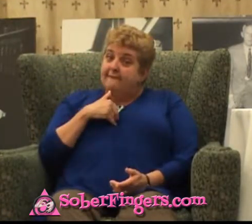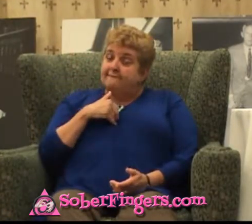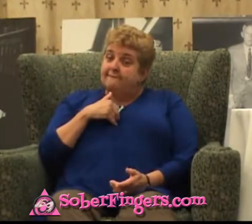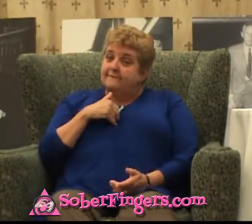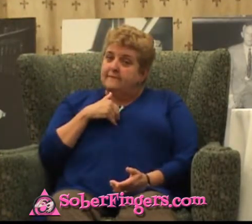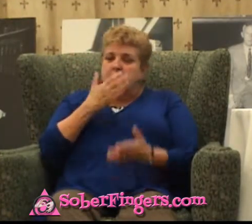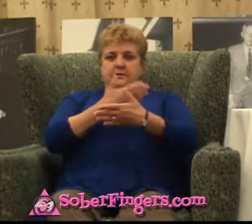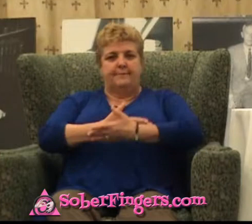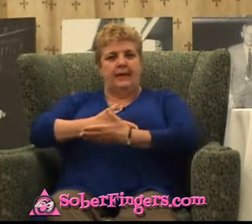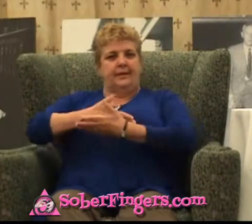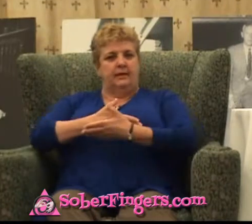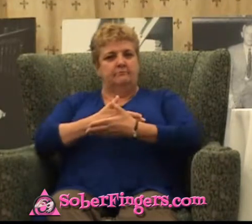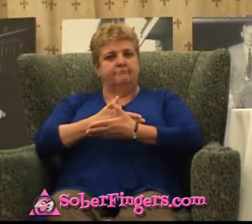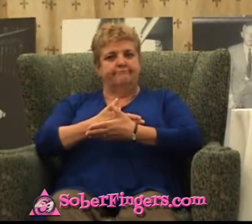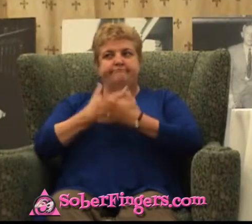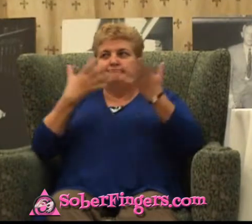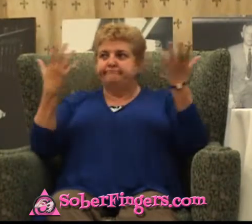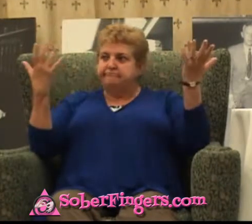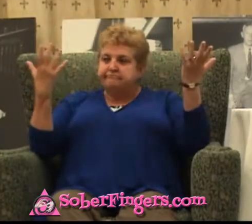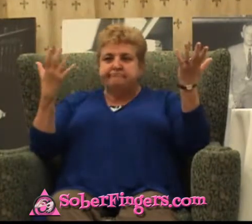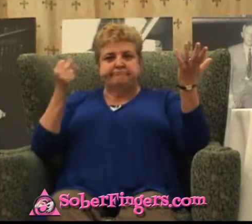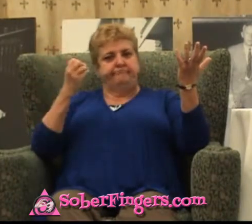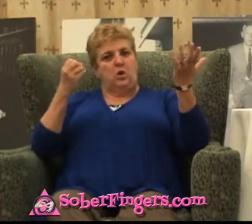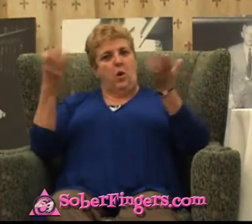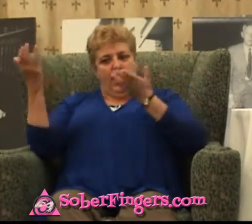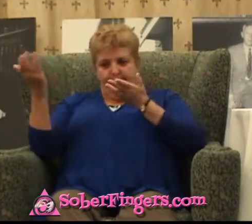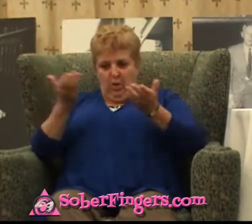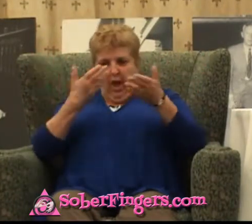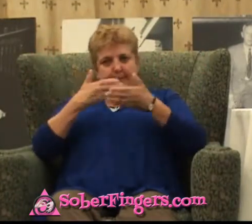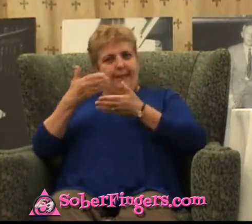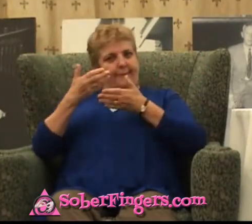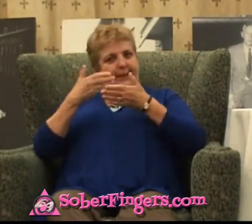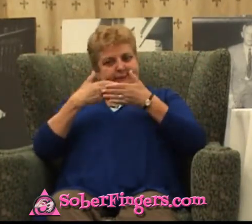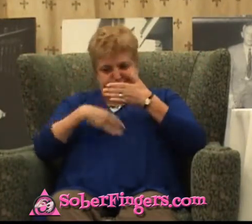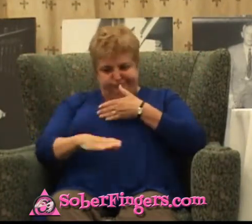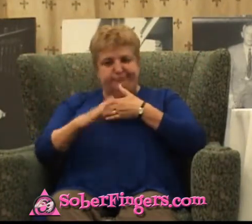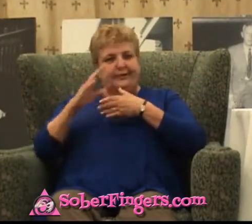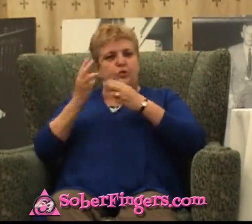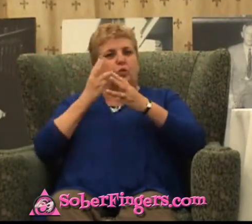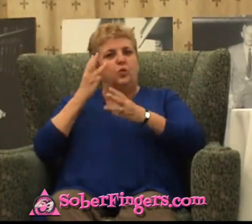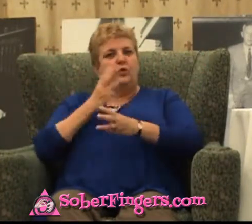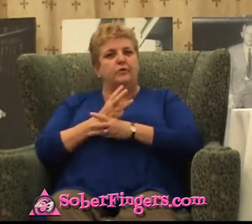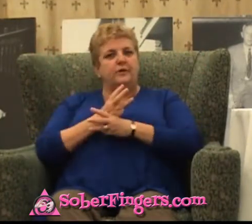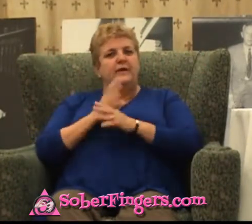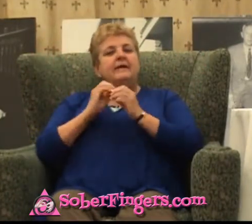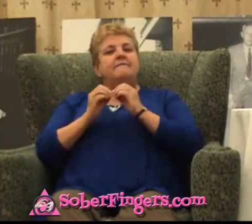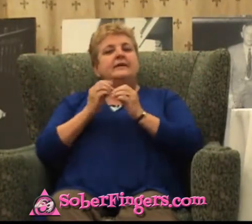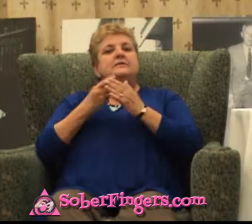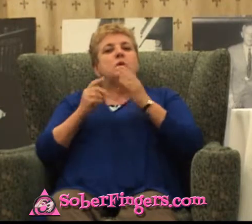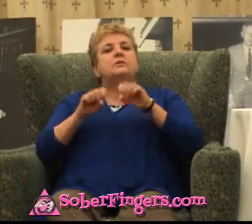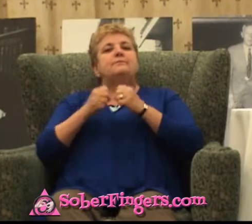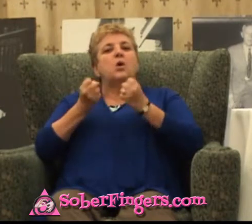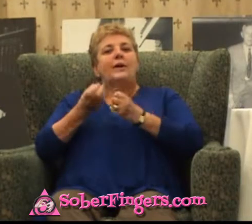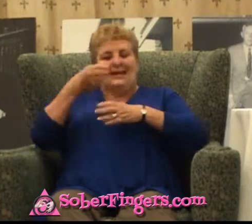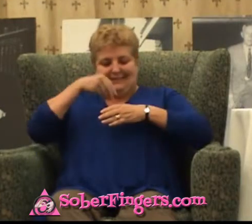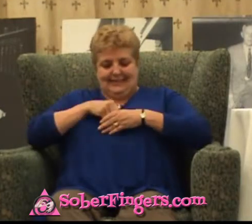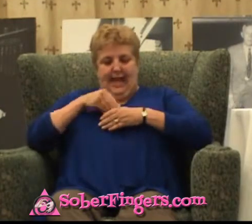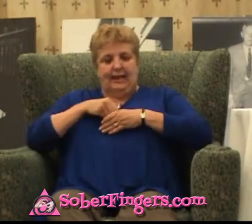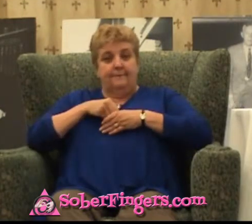I did. Was I brought a baby into this world to fix what was broken inside of me. And what I learned shortly after